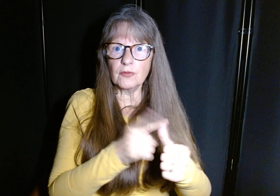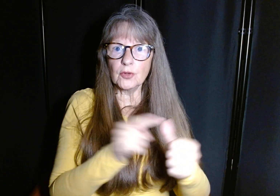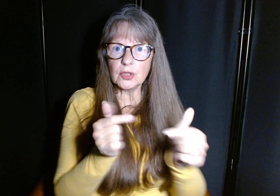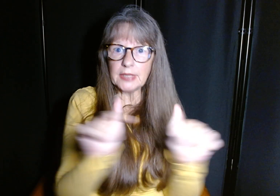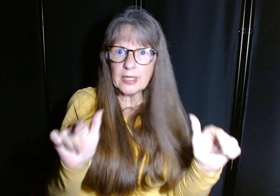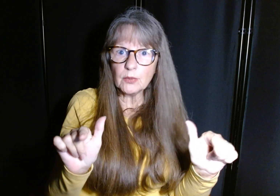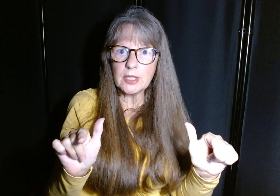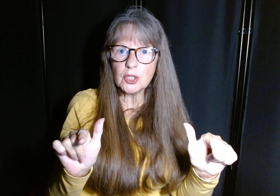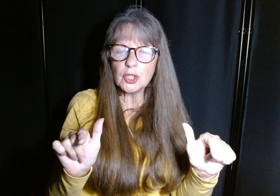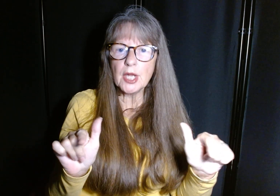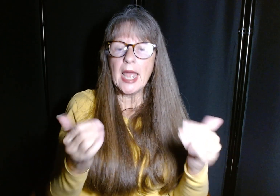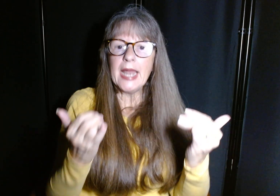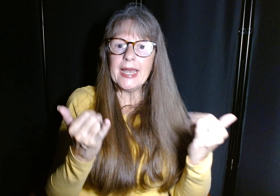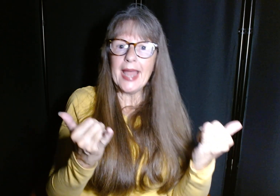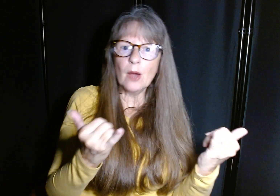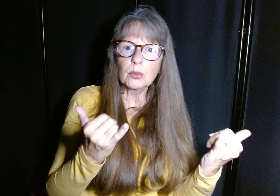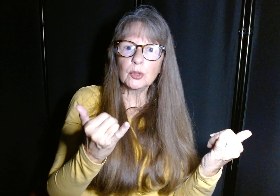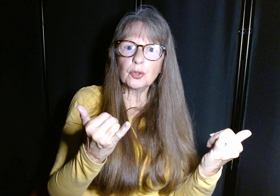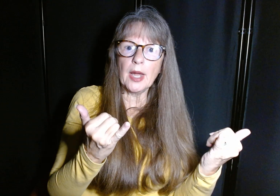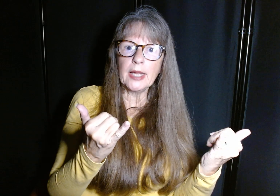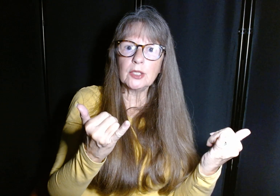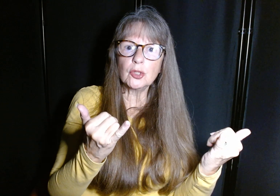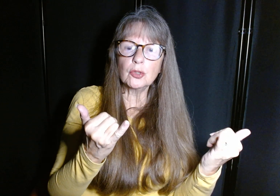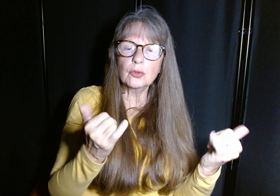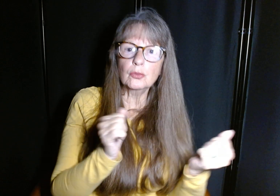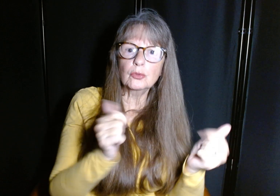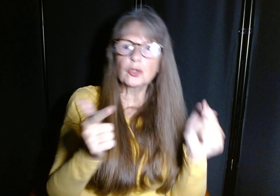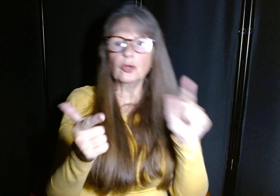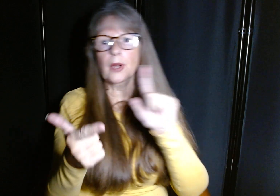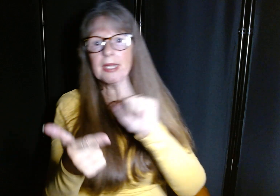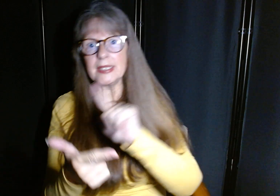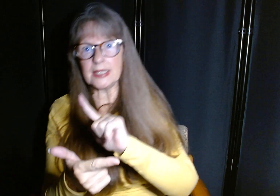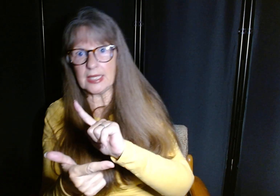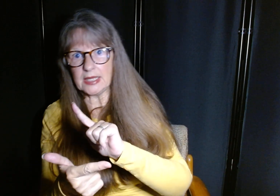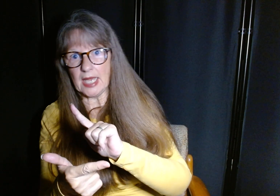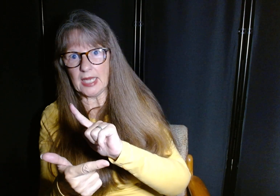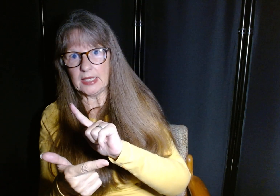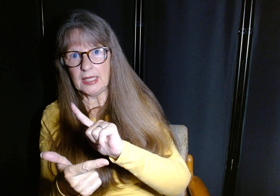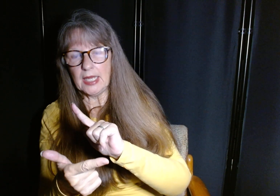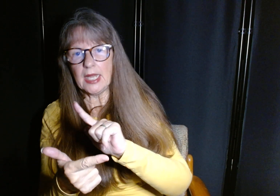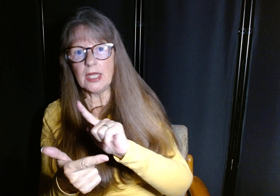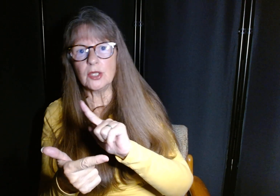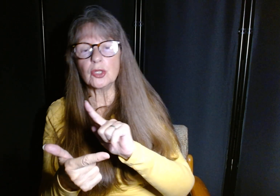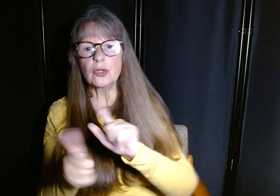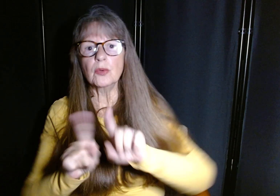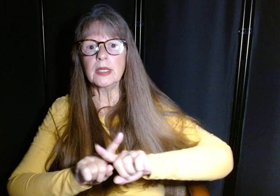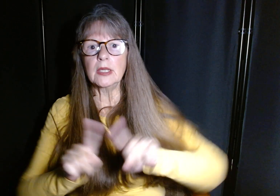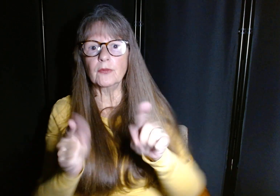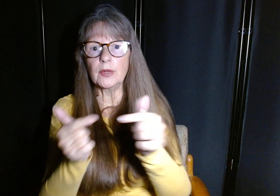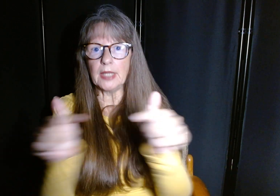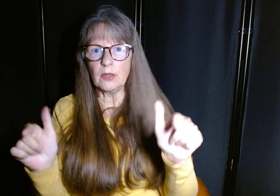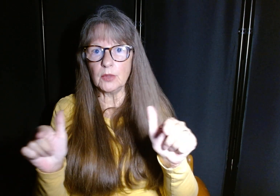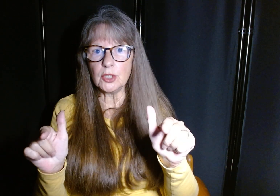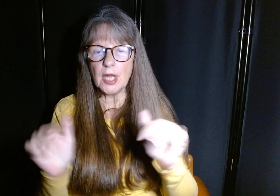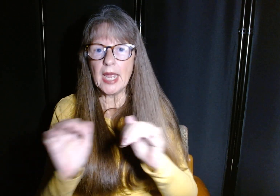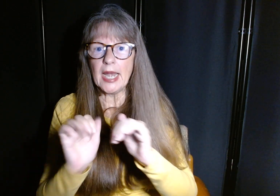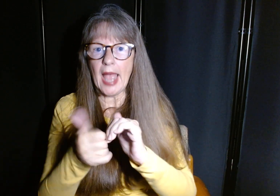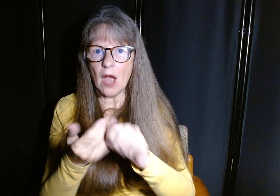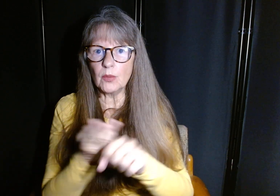first language, and now we're trying to translate that into a different language. And how is